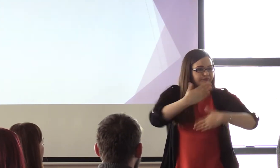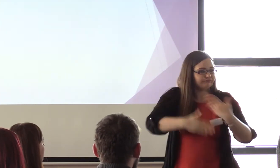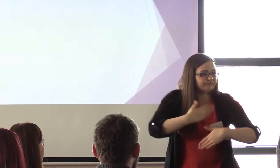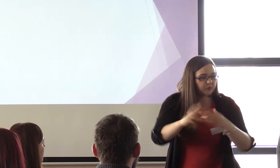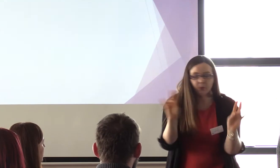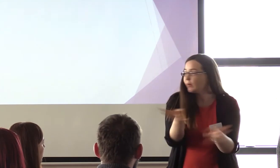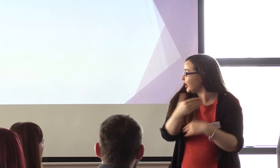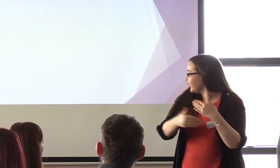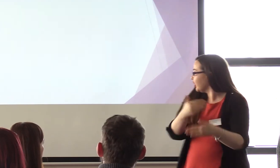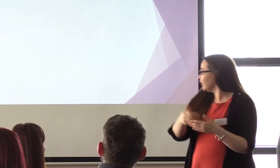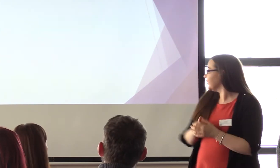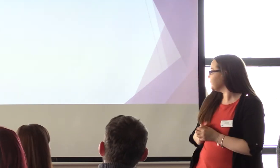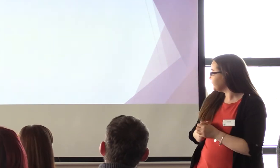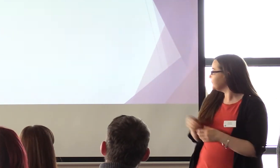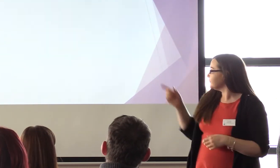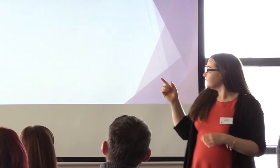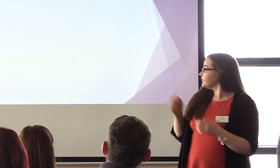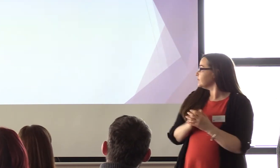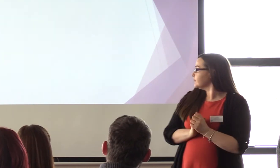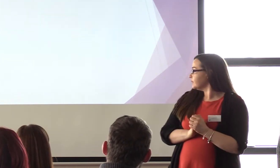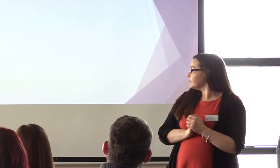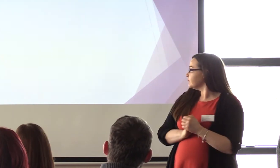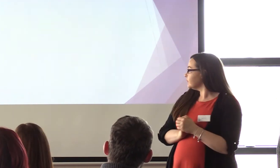meant that the interpreter could keep pace a lot easier.